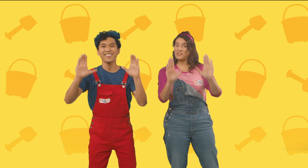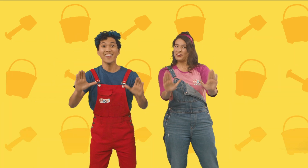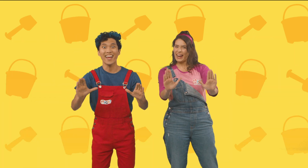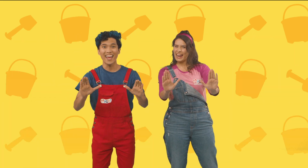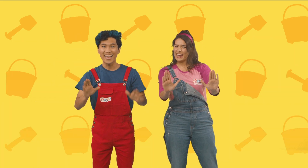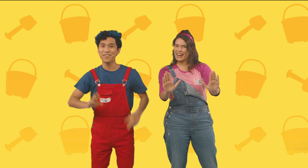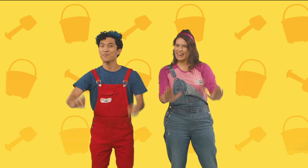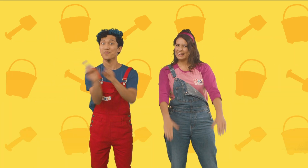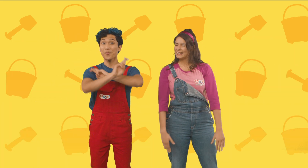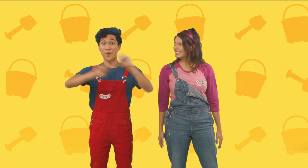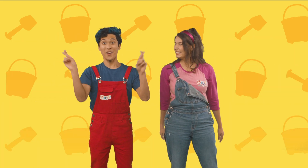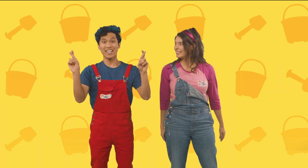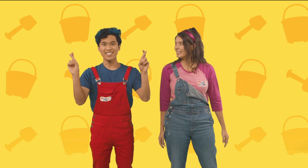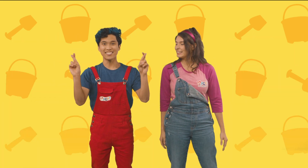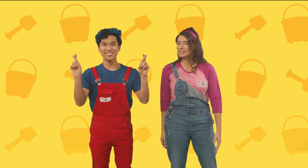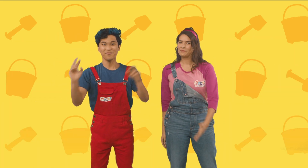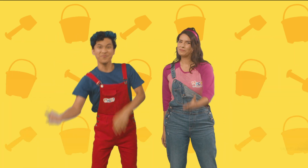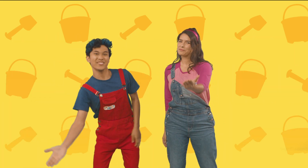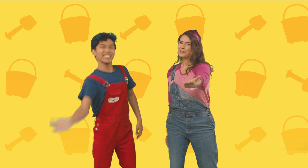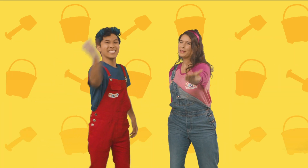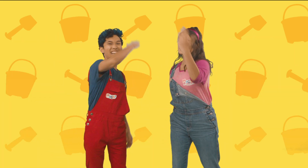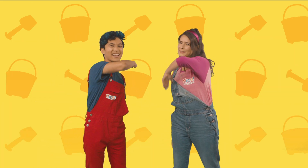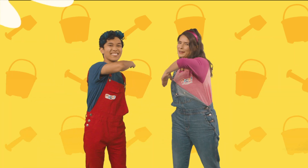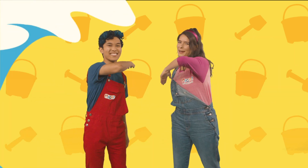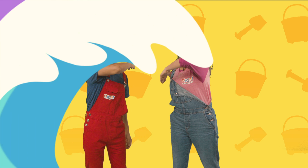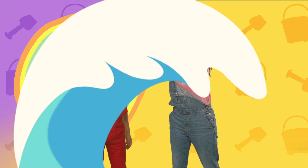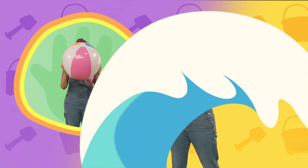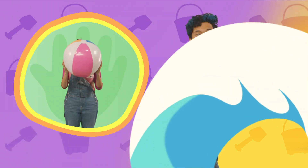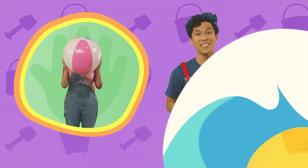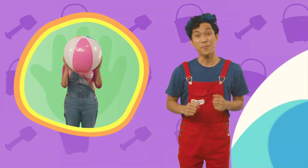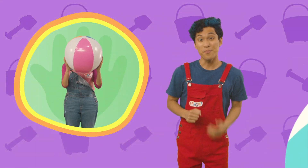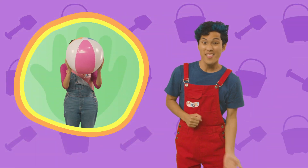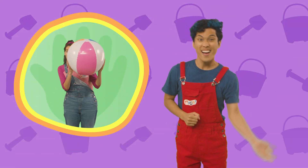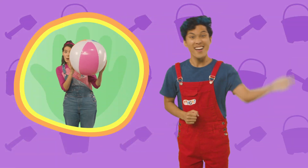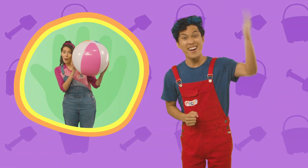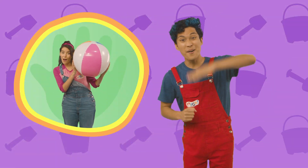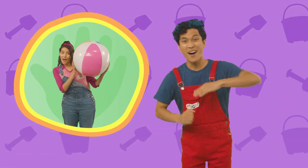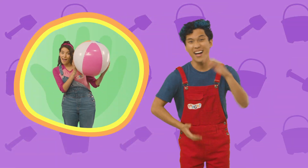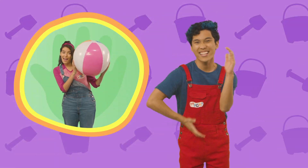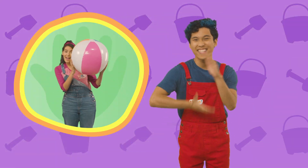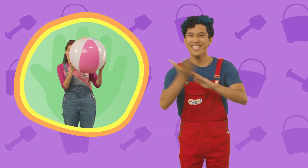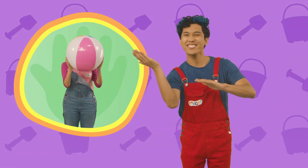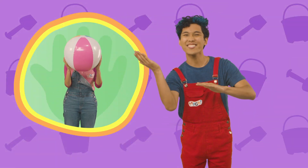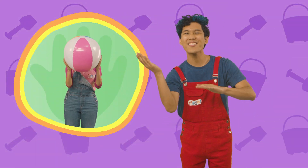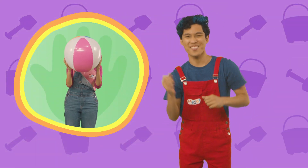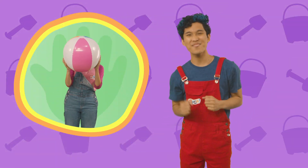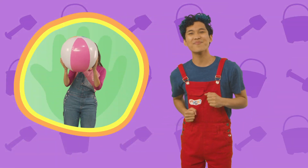Great! Ready? Let's go! Come on, let's go.